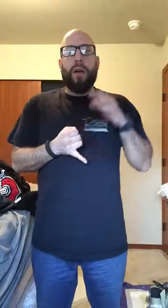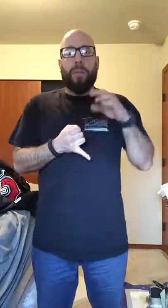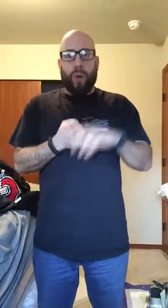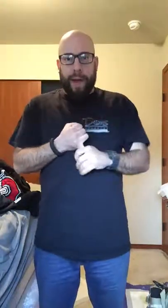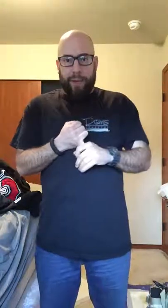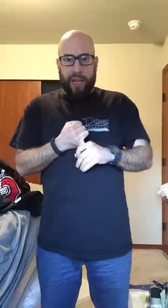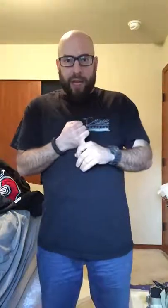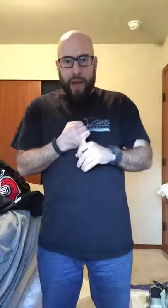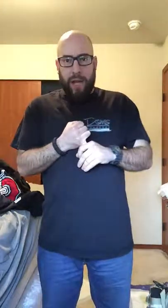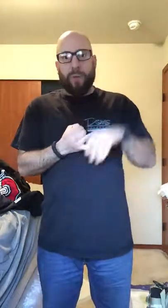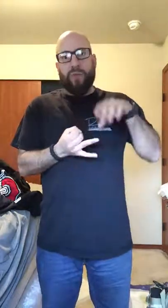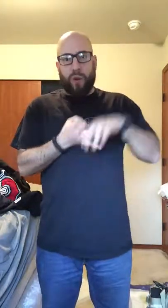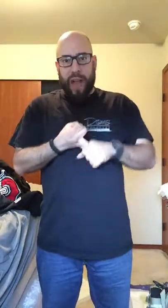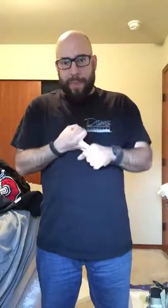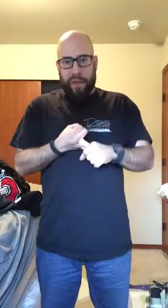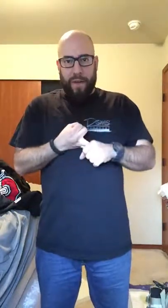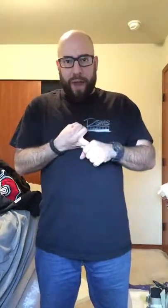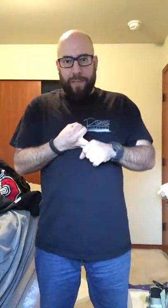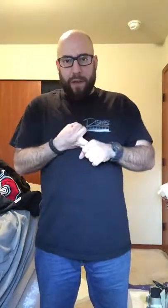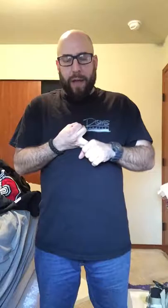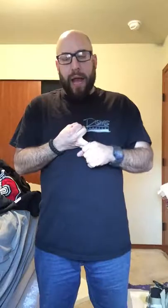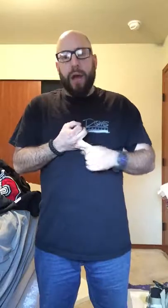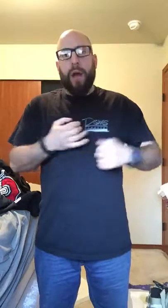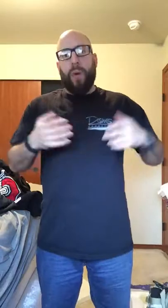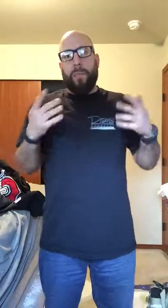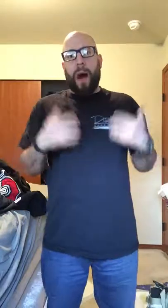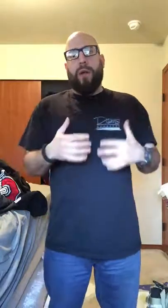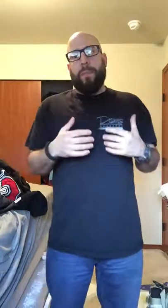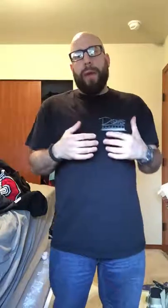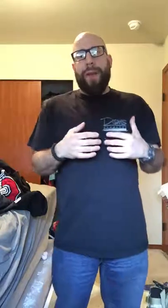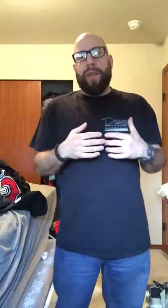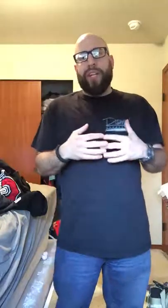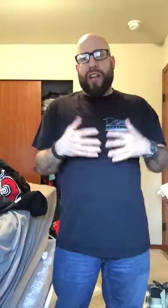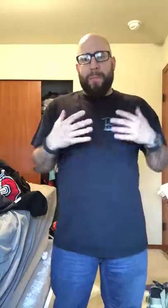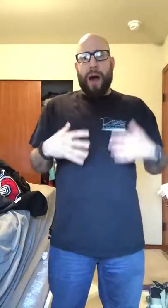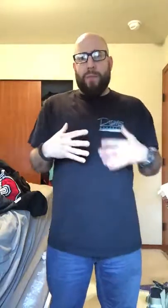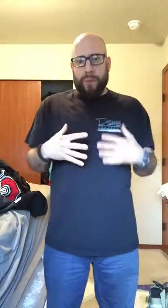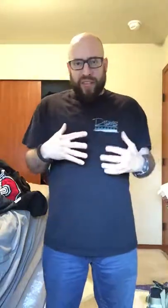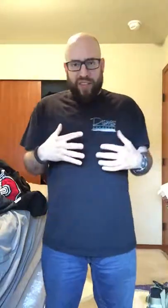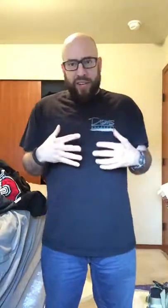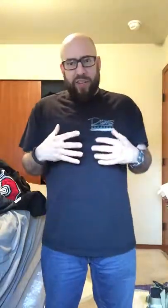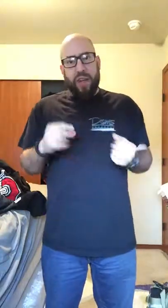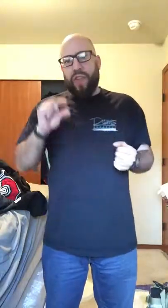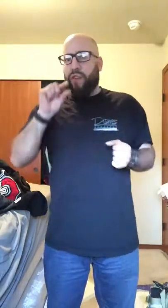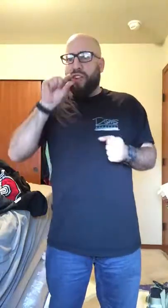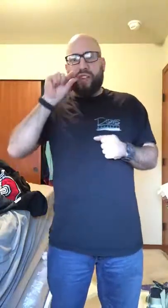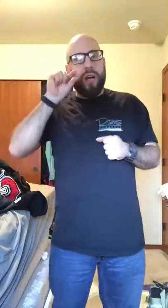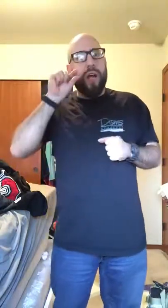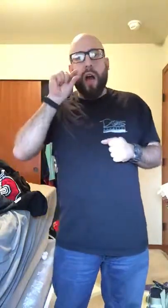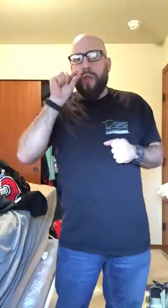more rounds in the gun equals more time in the fight, okay? With modern ammunition and modern ballistics, there is